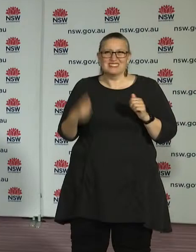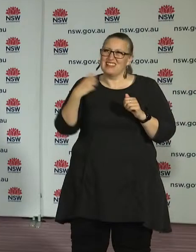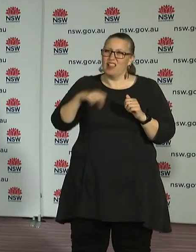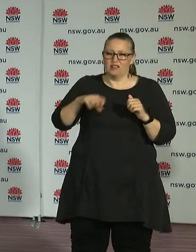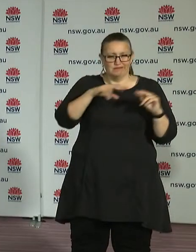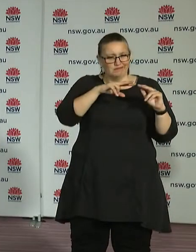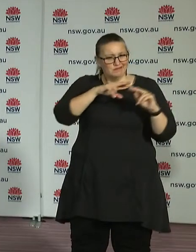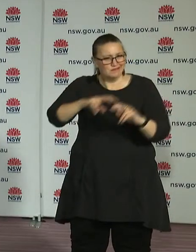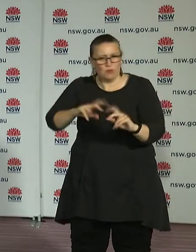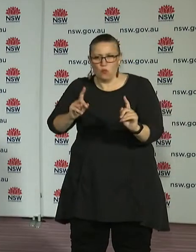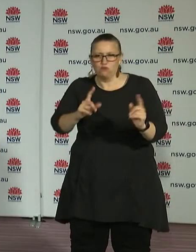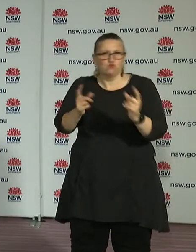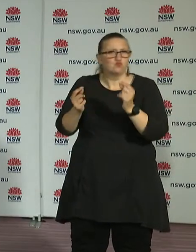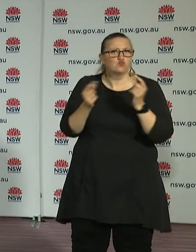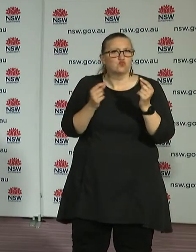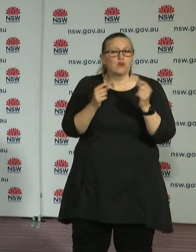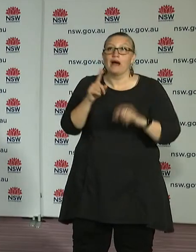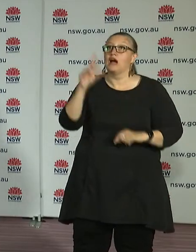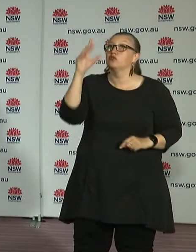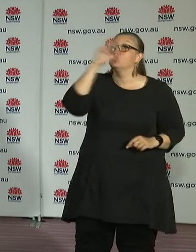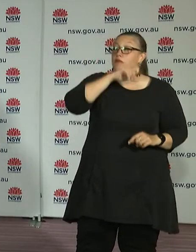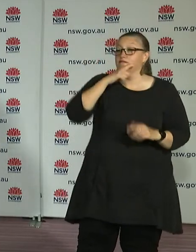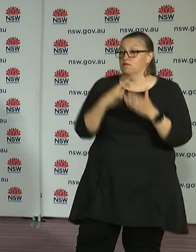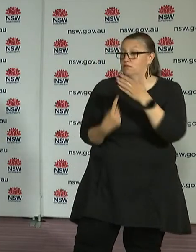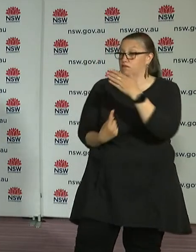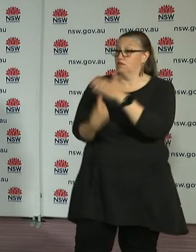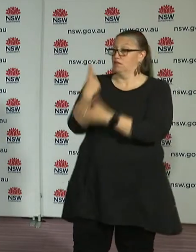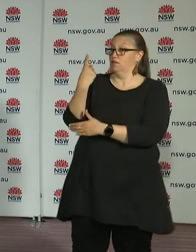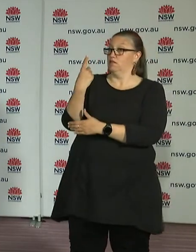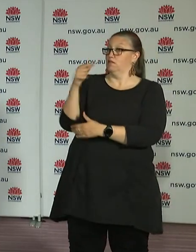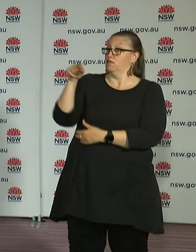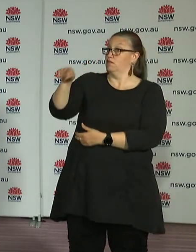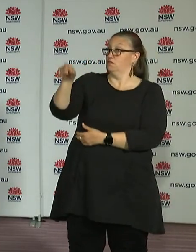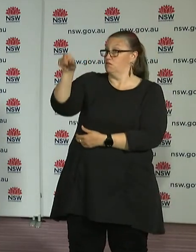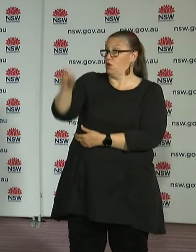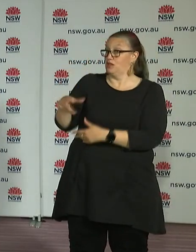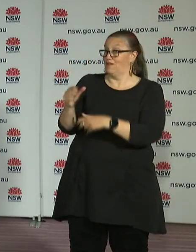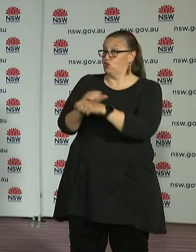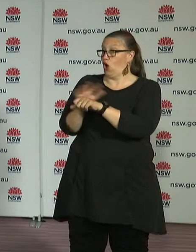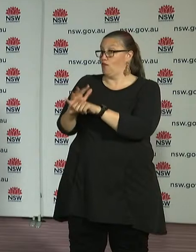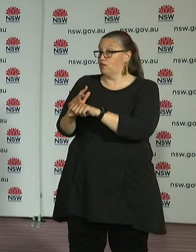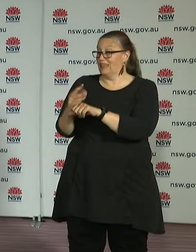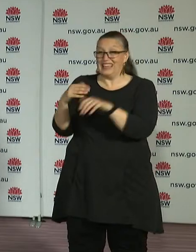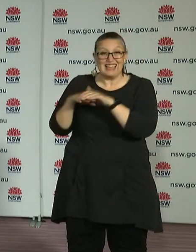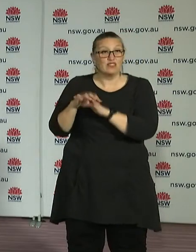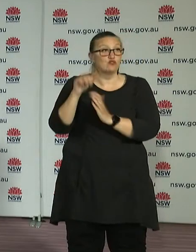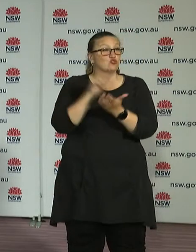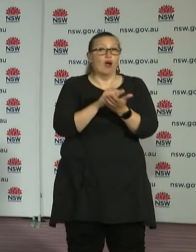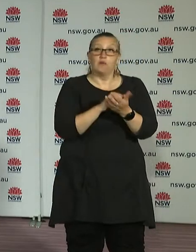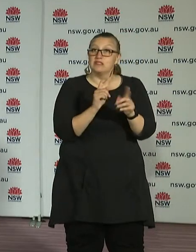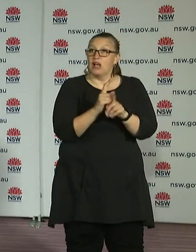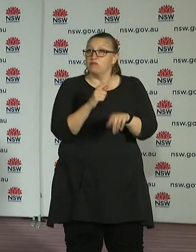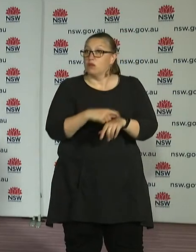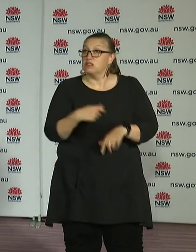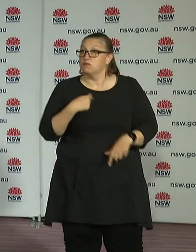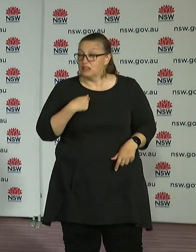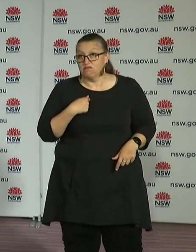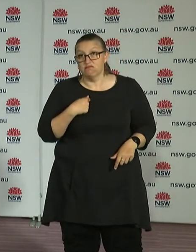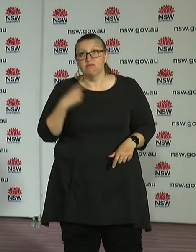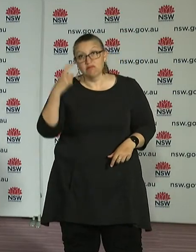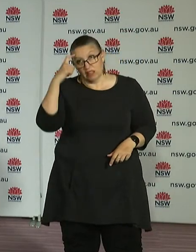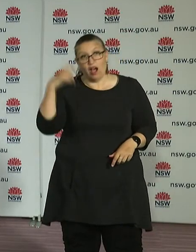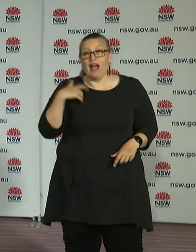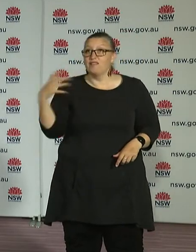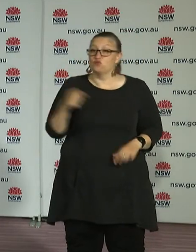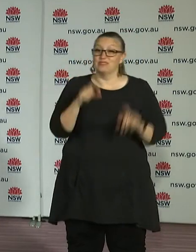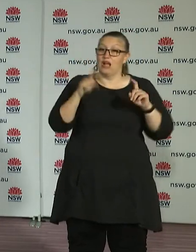we are at a venue where there's been a case and we're at the venue at the same time, that we'll be required to isolate for that 14